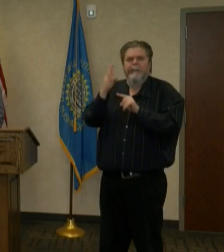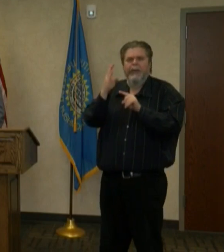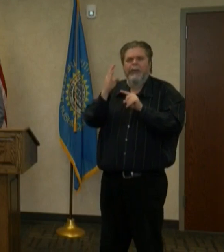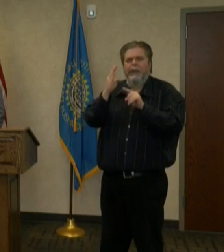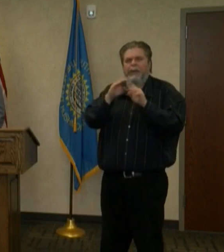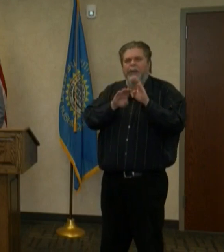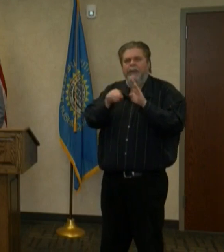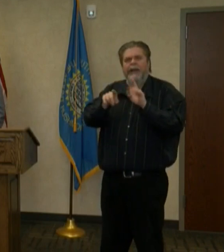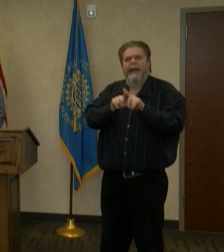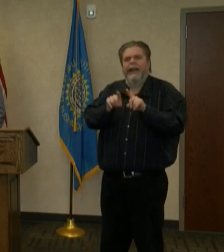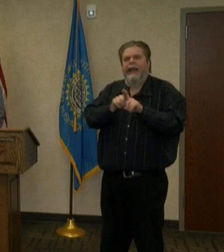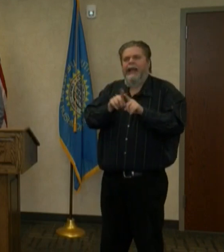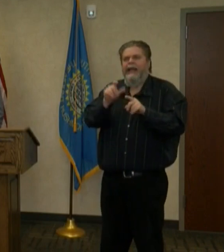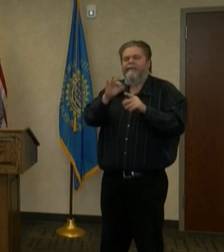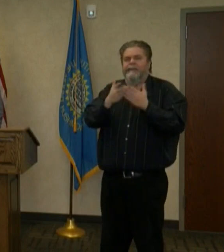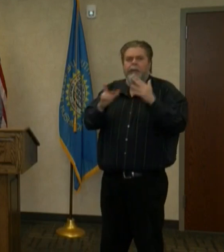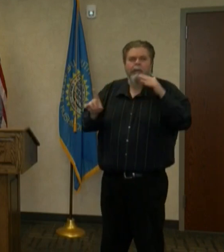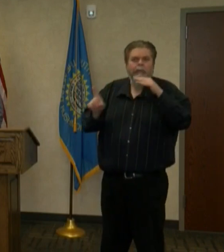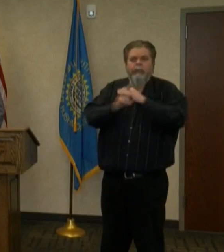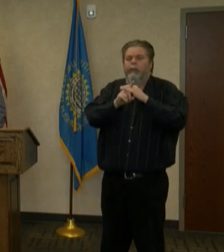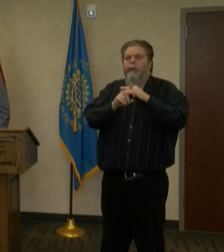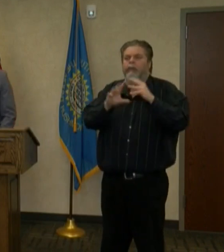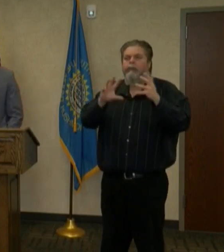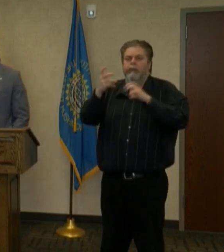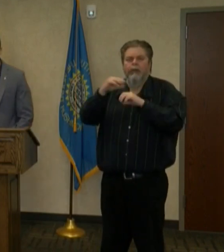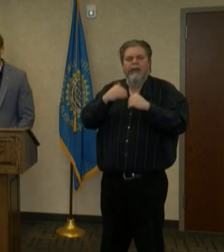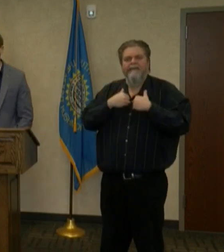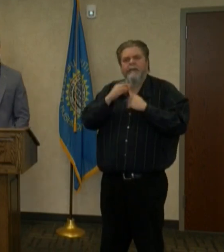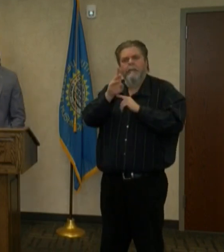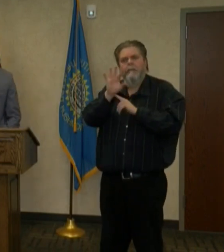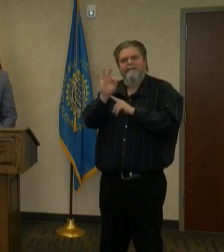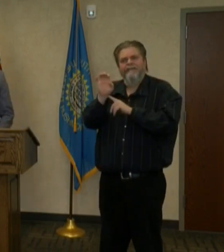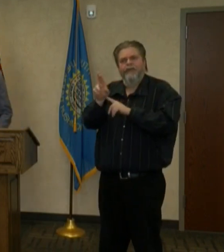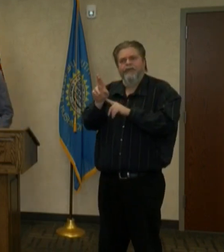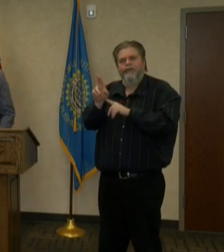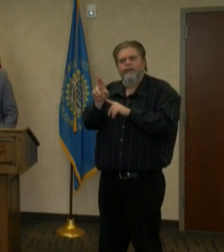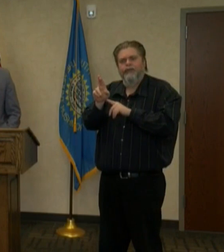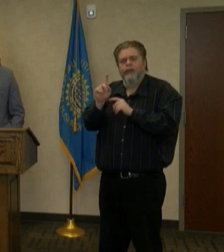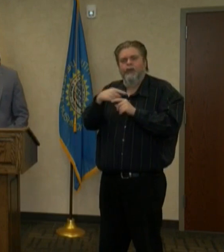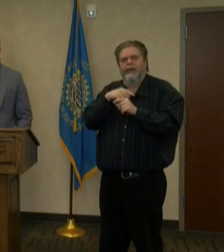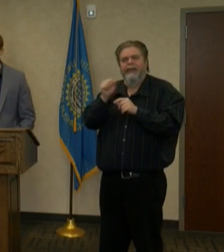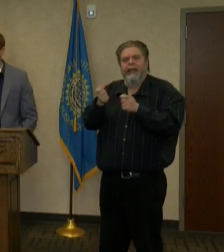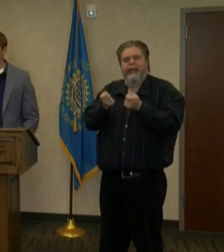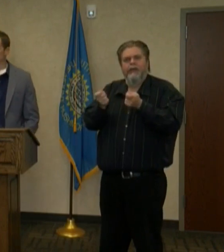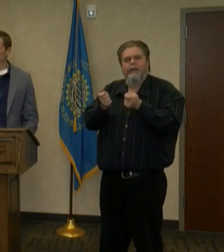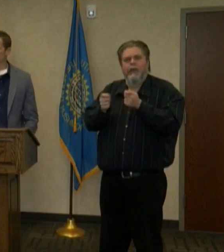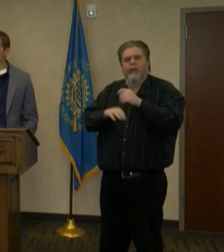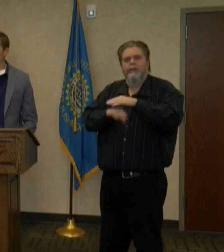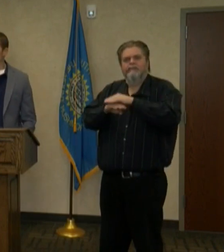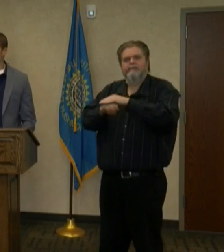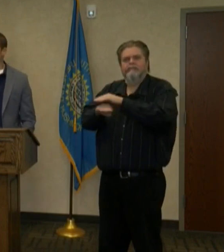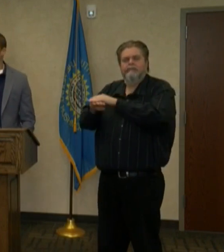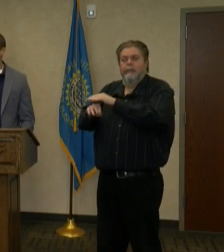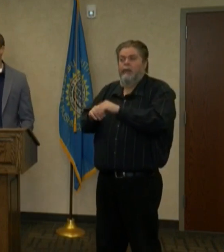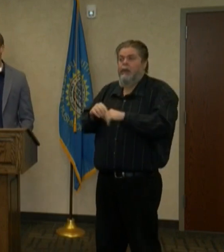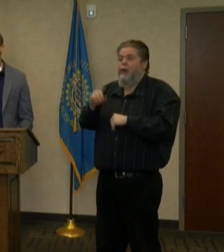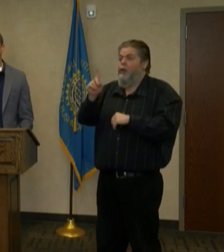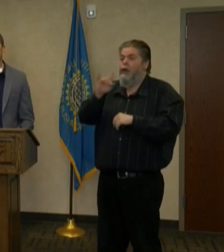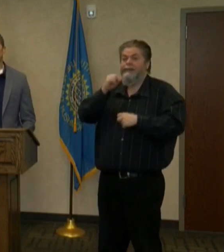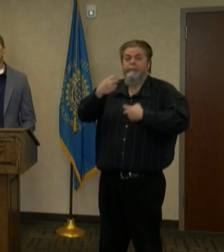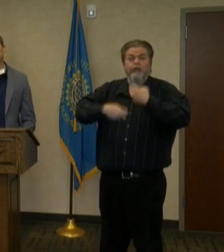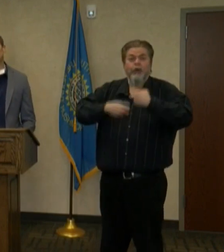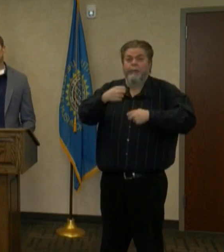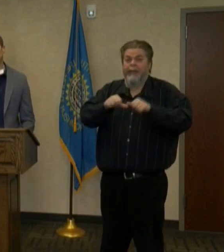the JBS hotspot creeps up or something like that, we have a buffer. Well, we need to look at where the problem areas are. And where the